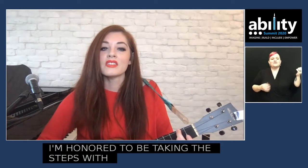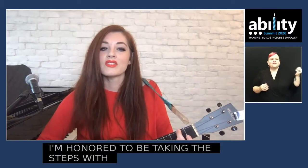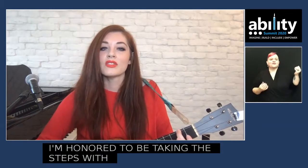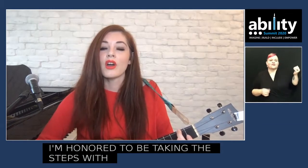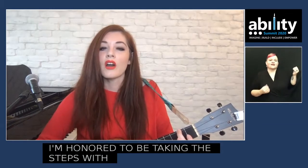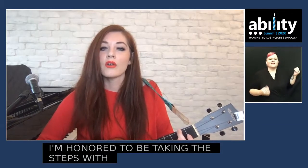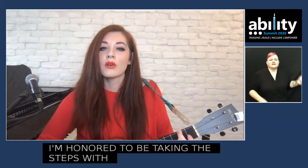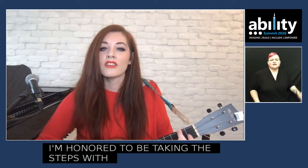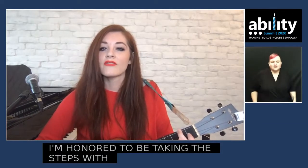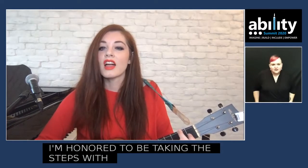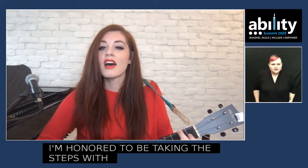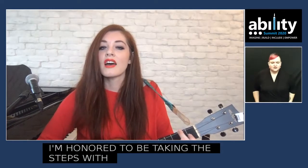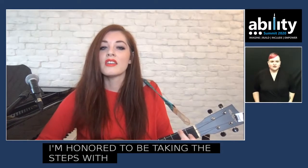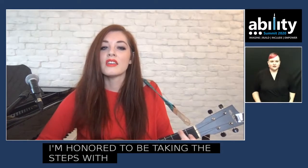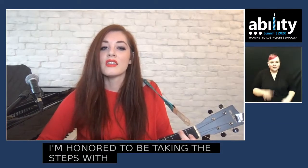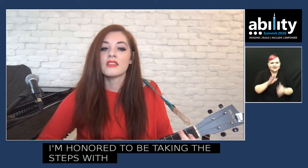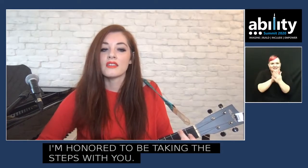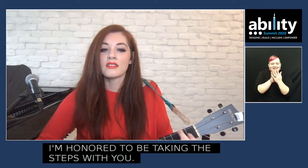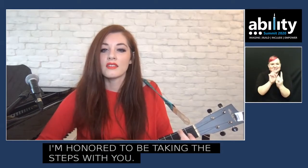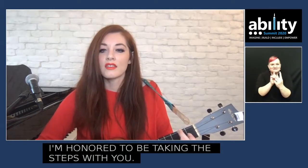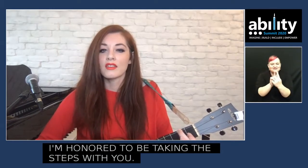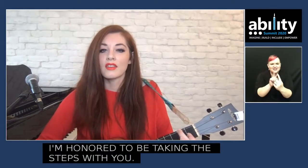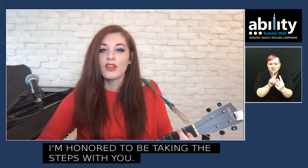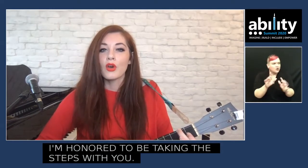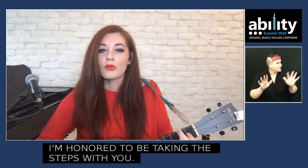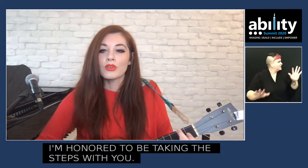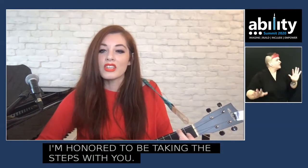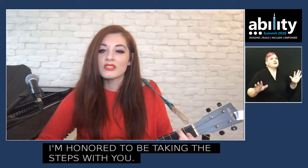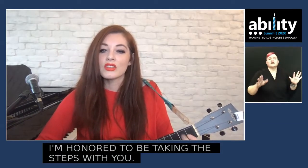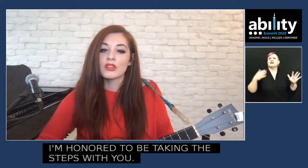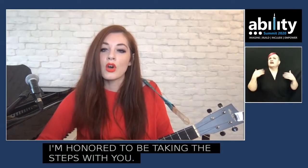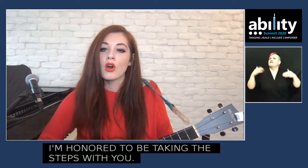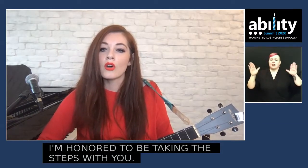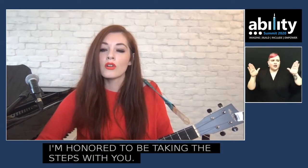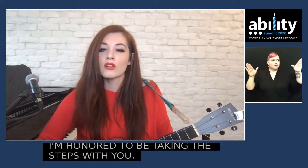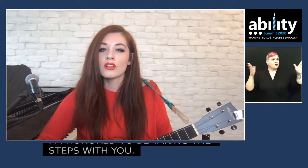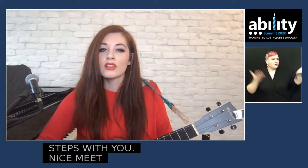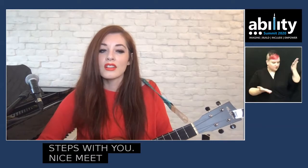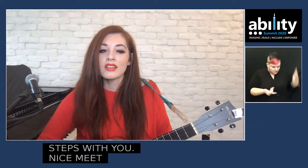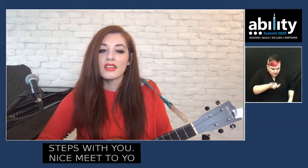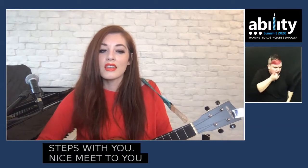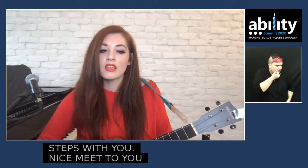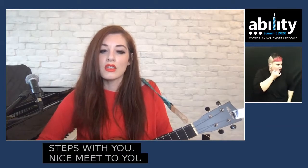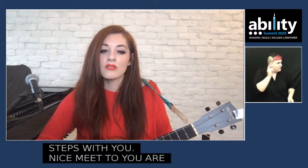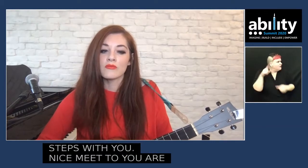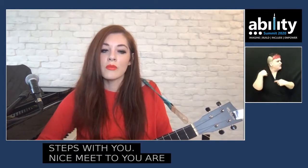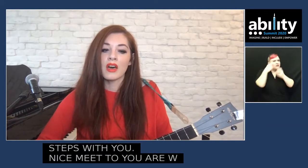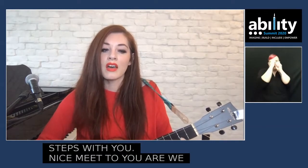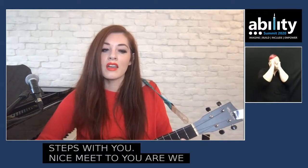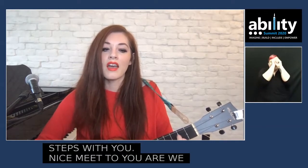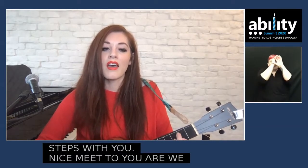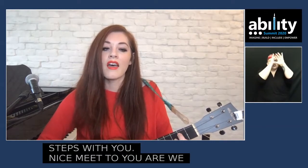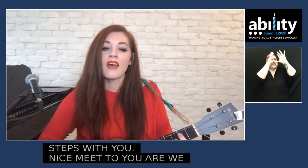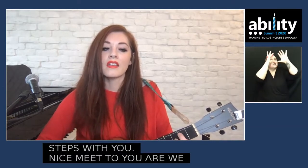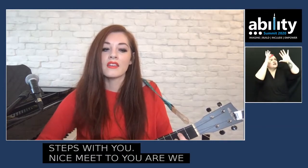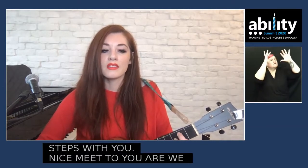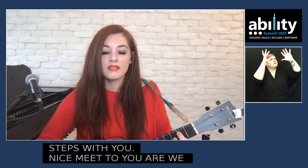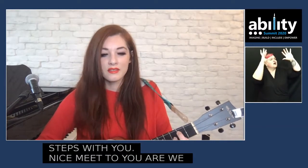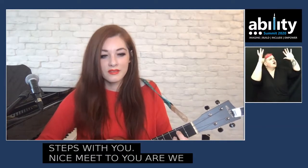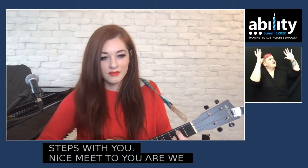Nice to meet you. Are we flying? Or is it all in my